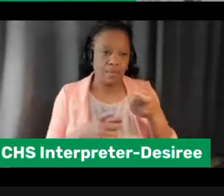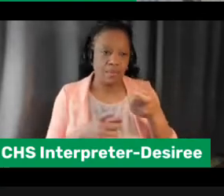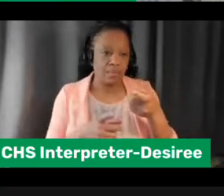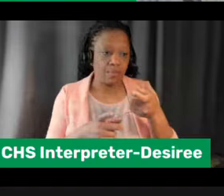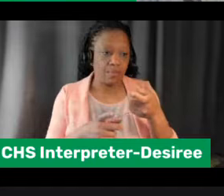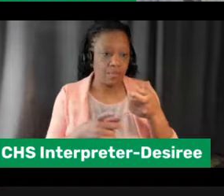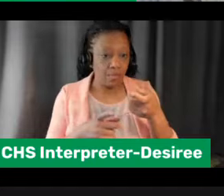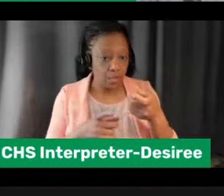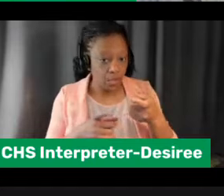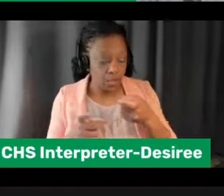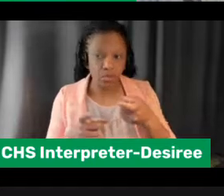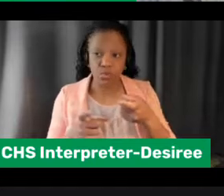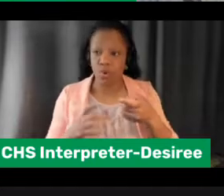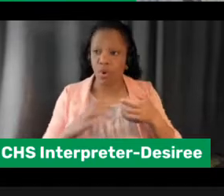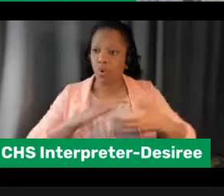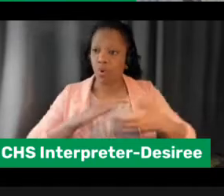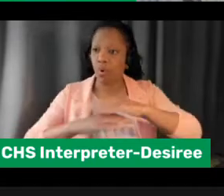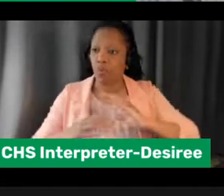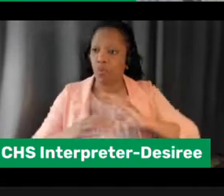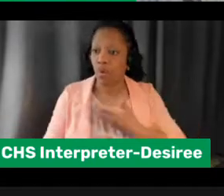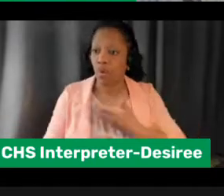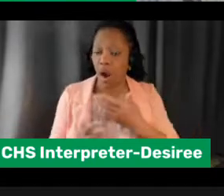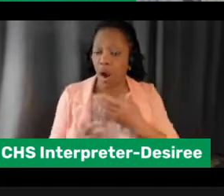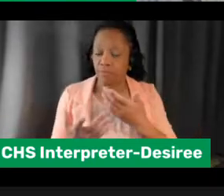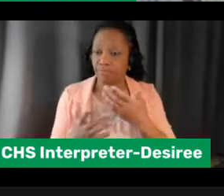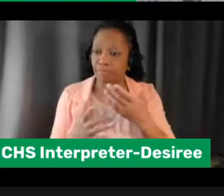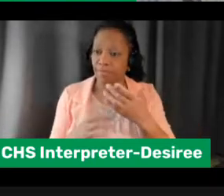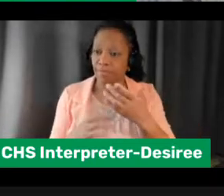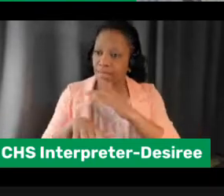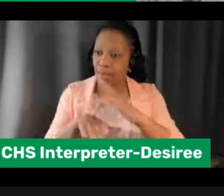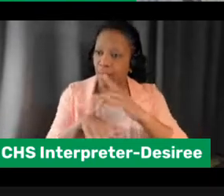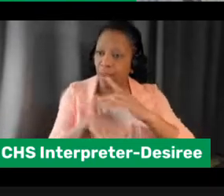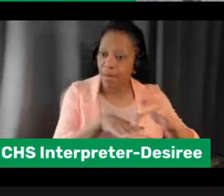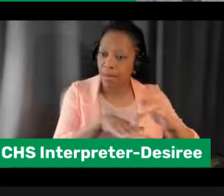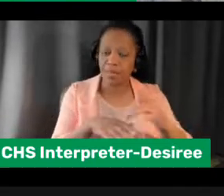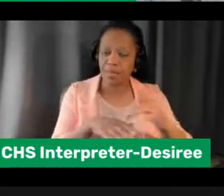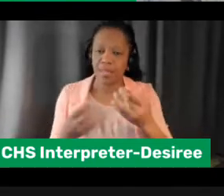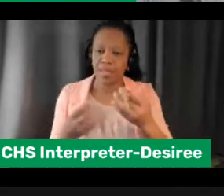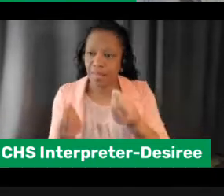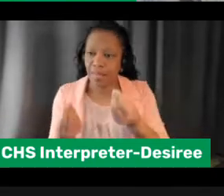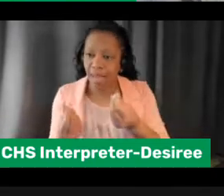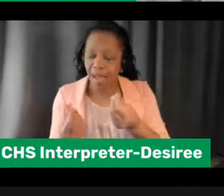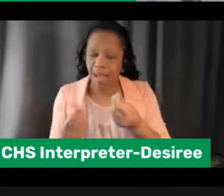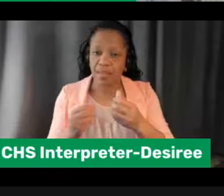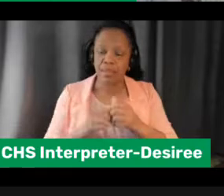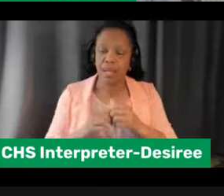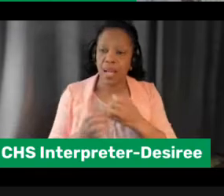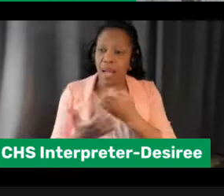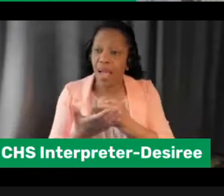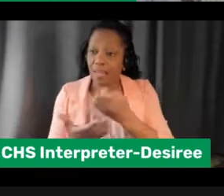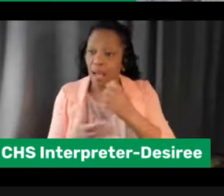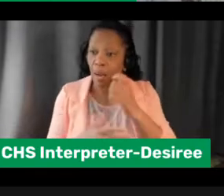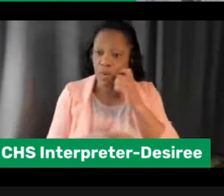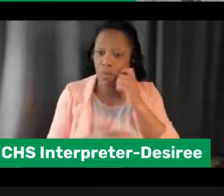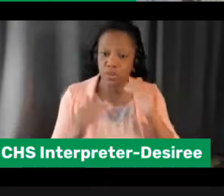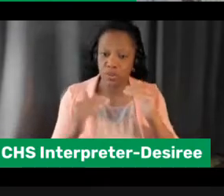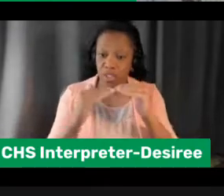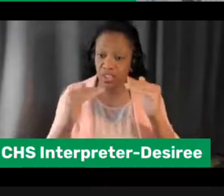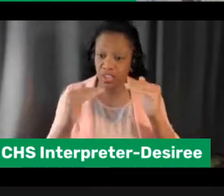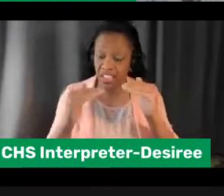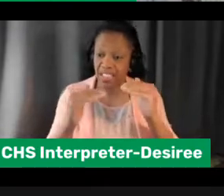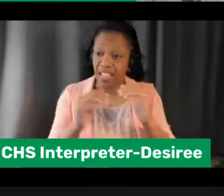own spaces and land. Economic and racial justice, solidarity,